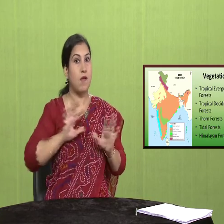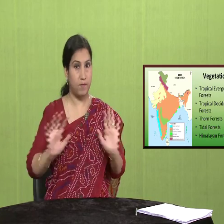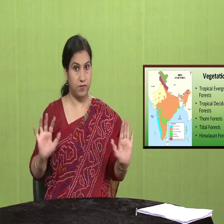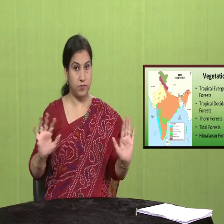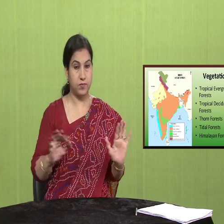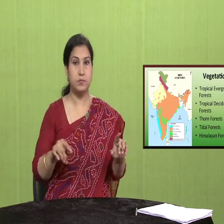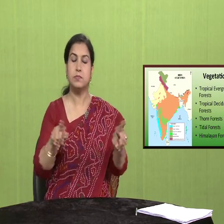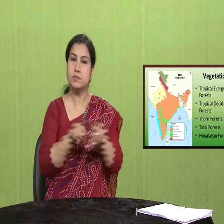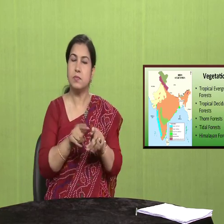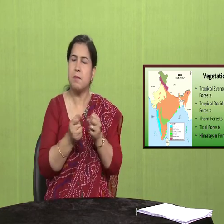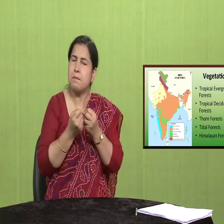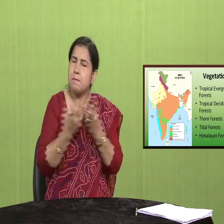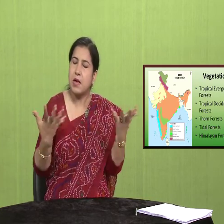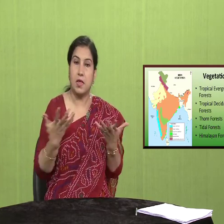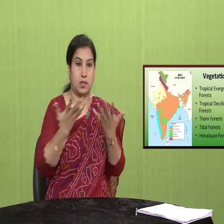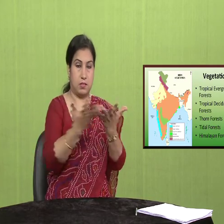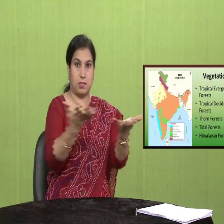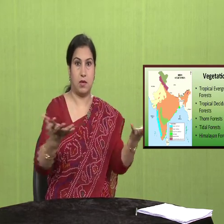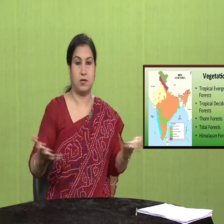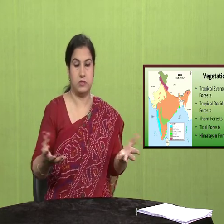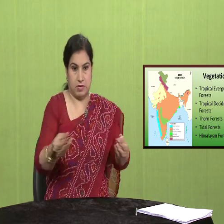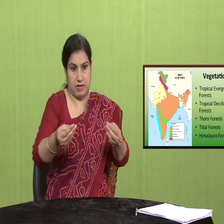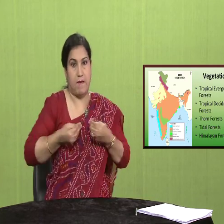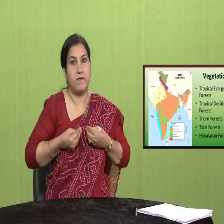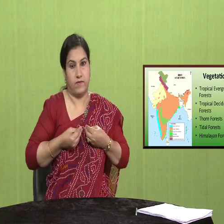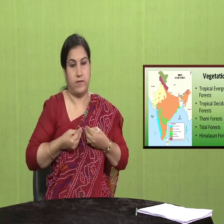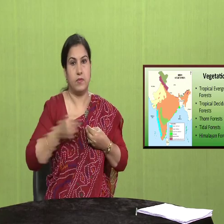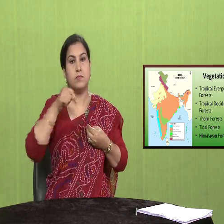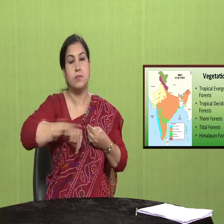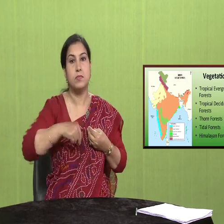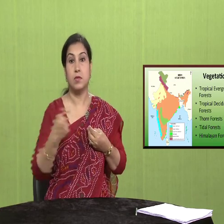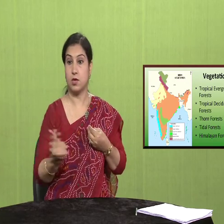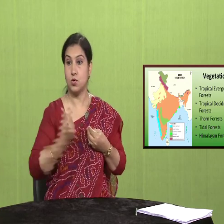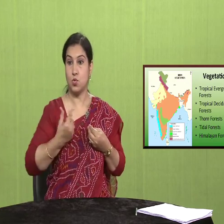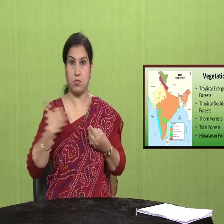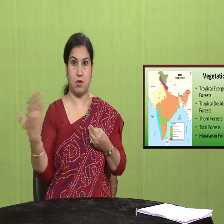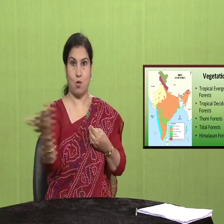and so many things which are used by us